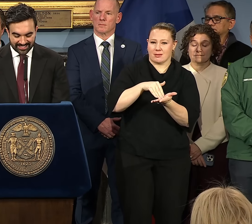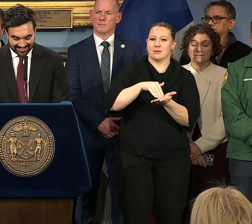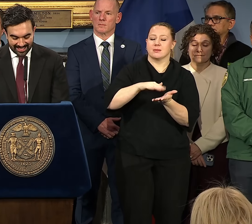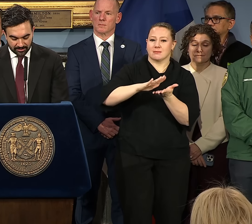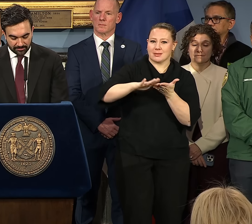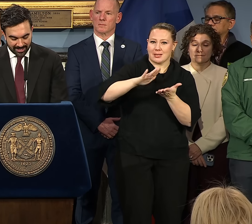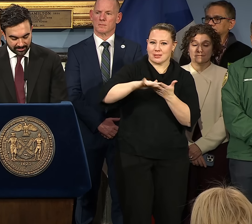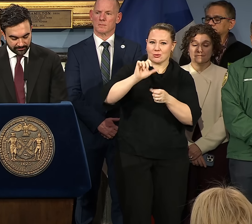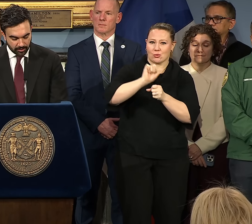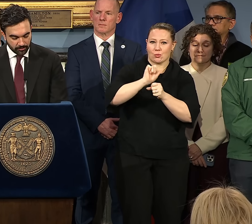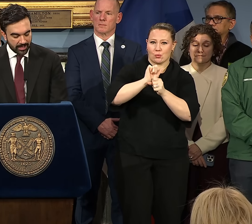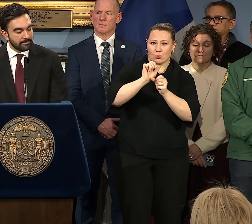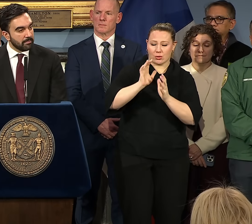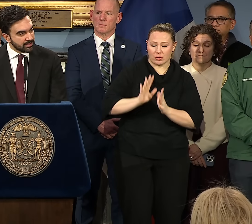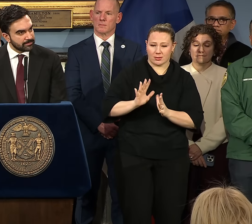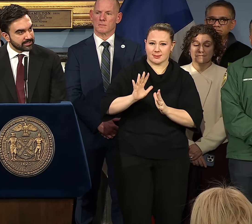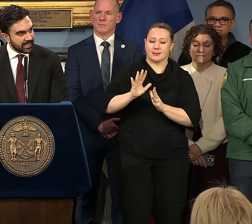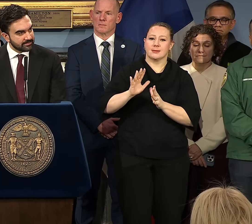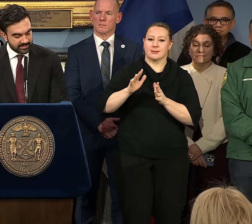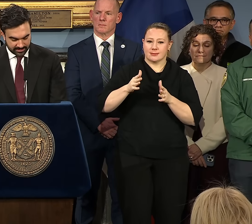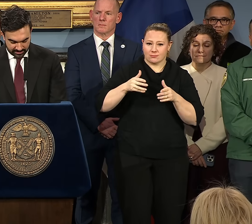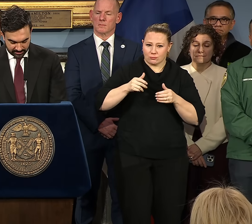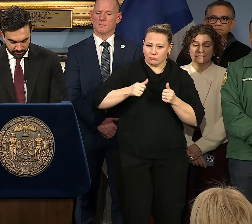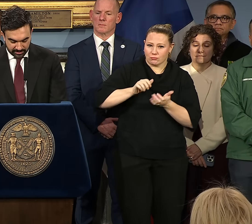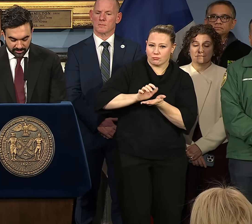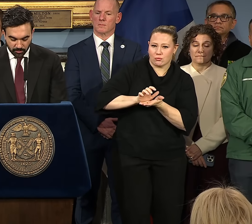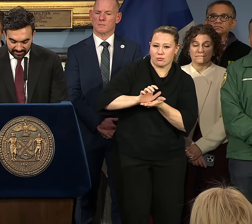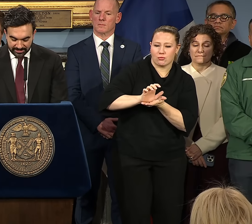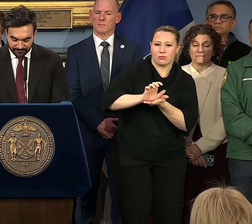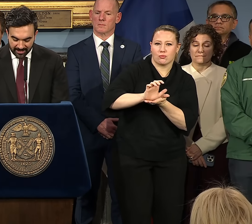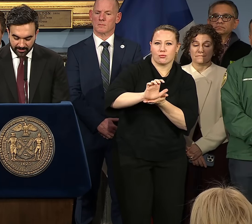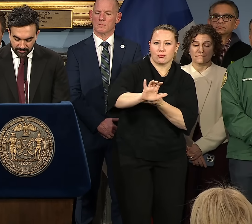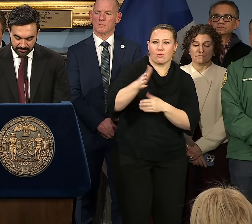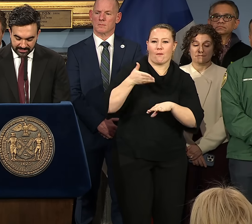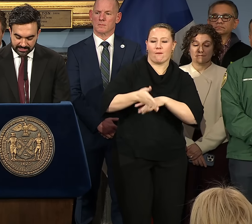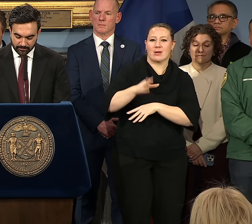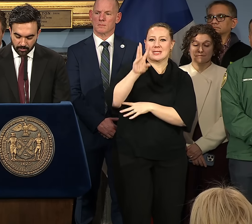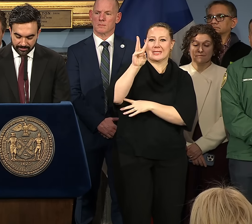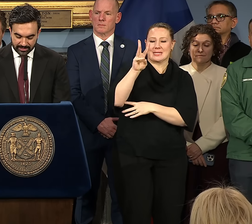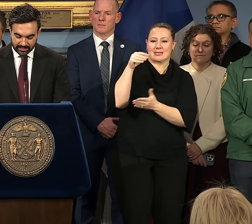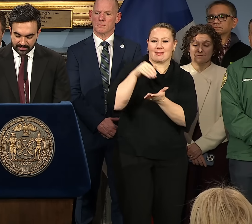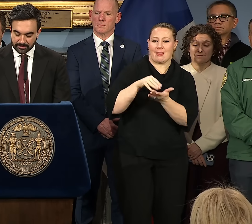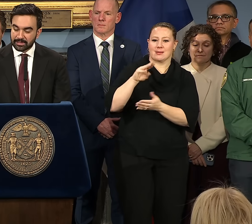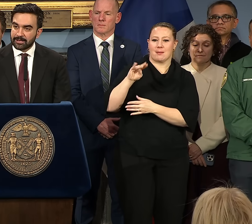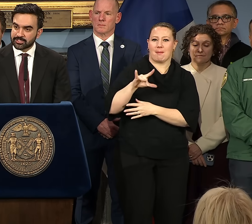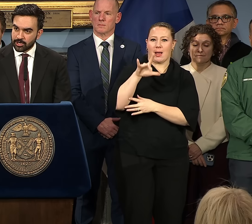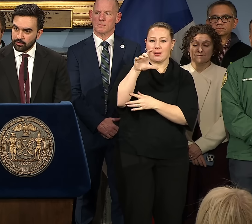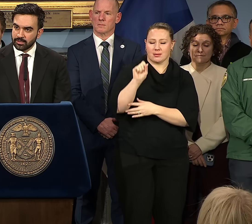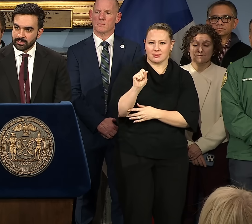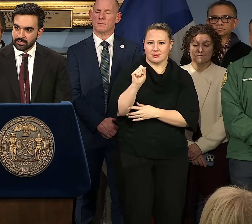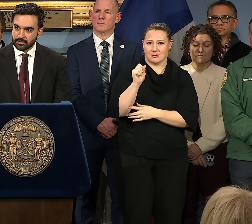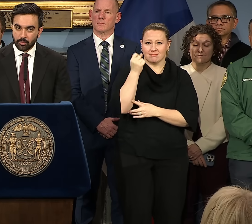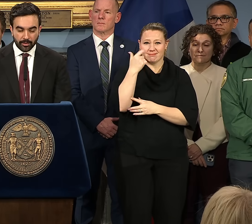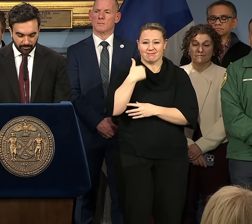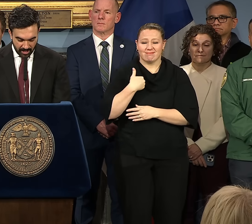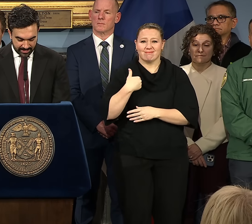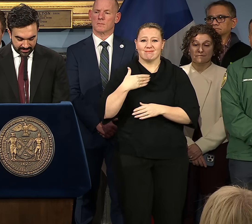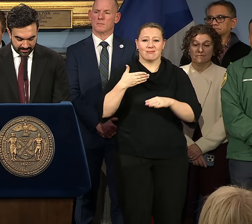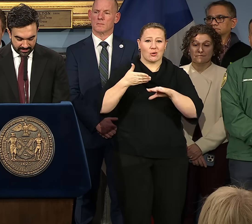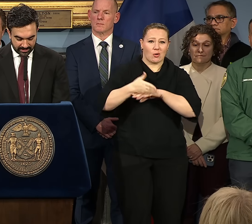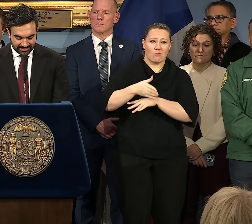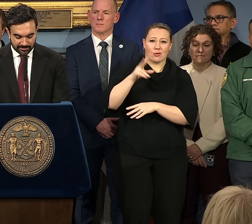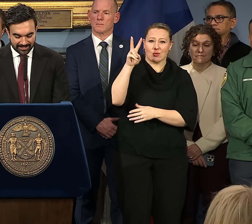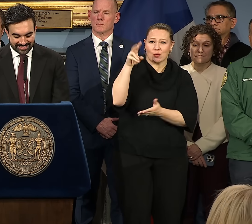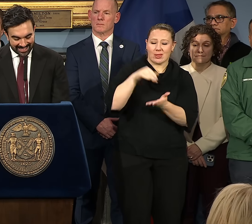our 6,000 miles of roadway multiple times, using 2,500 pieces of equipment to plow snow, pour